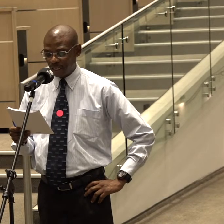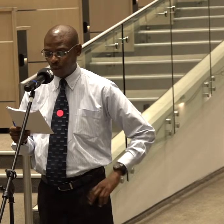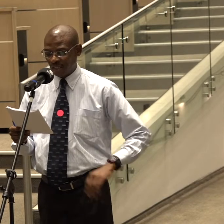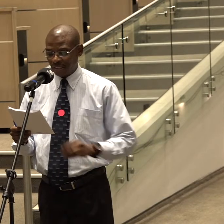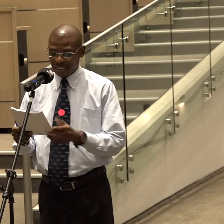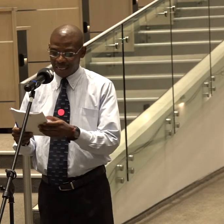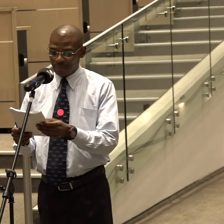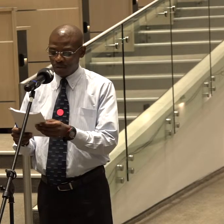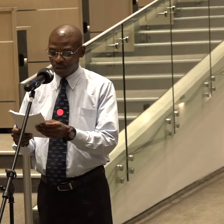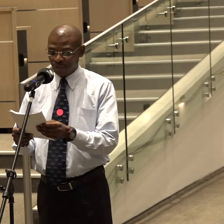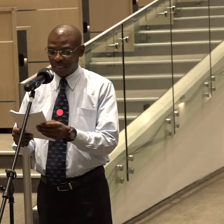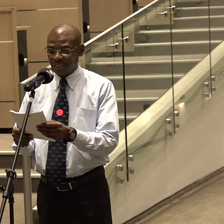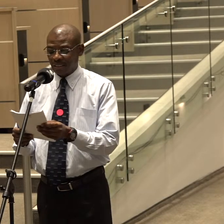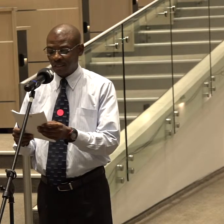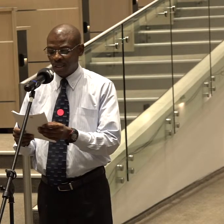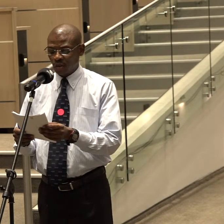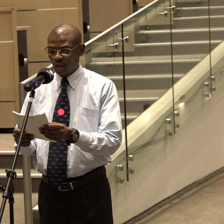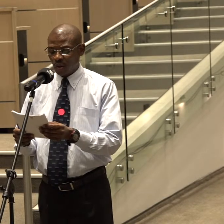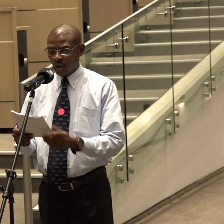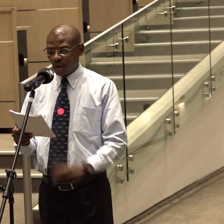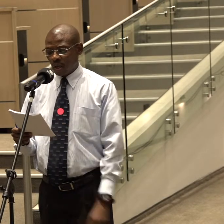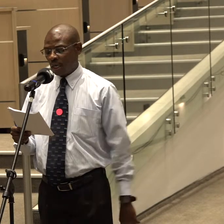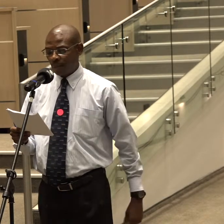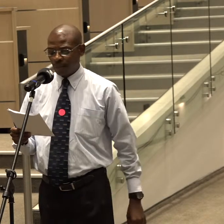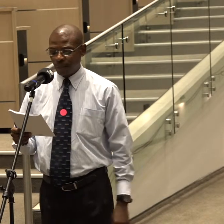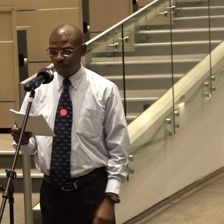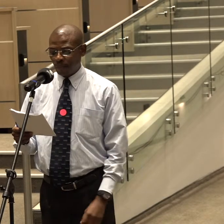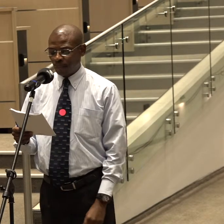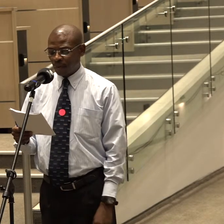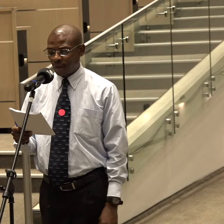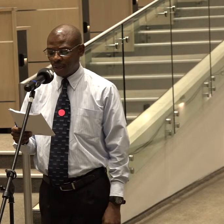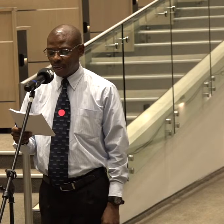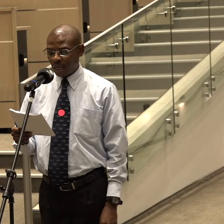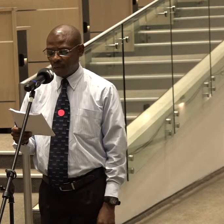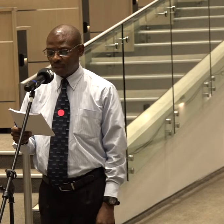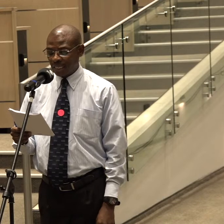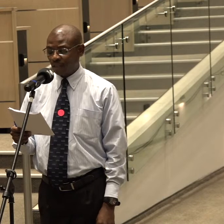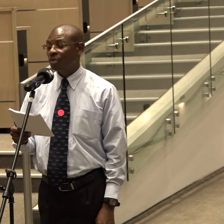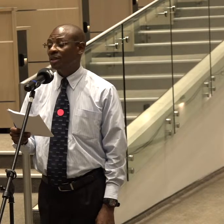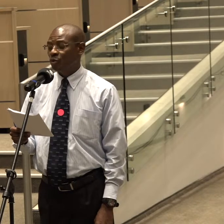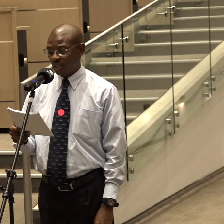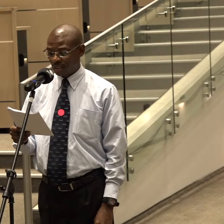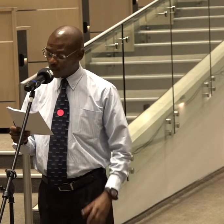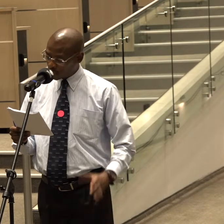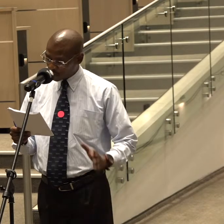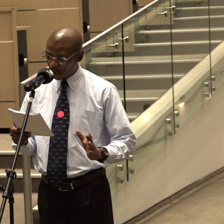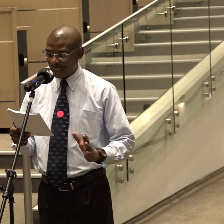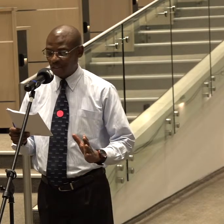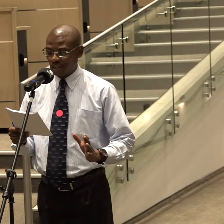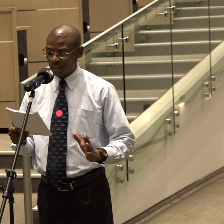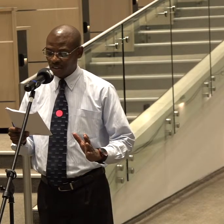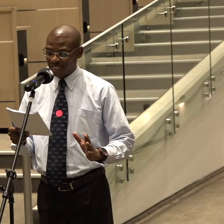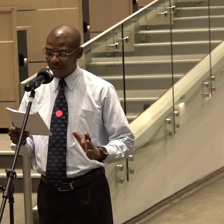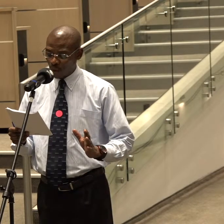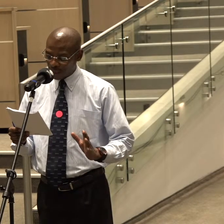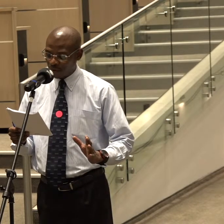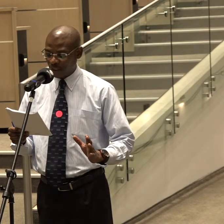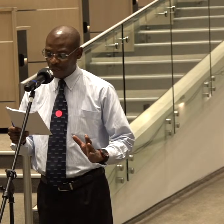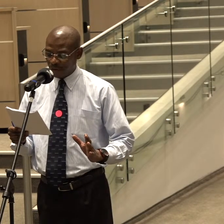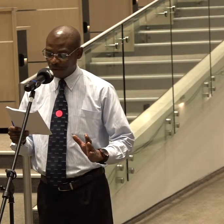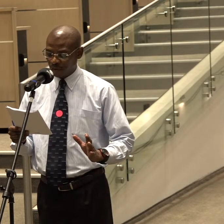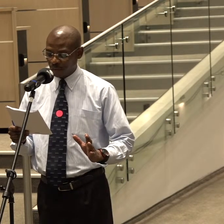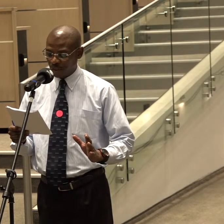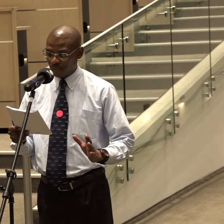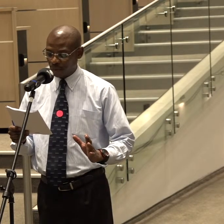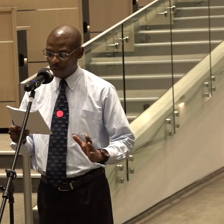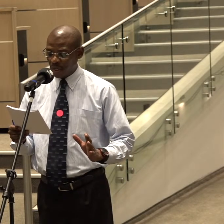so these are the ones that I'm representing so um I would like to salute all these organizations that are working